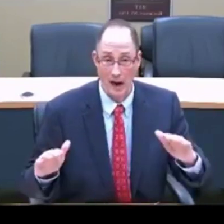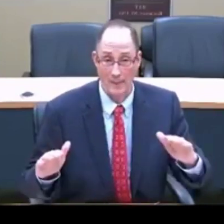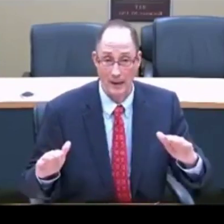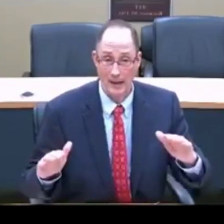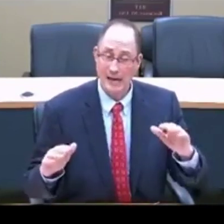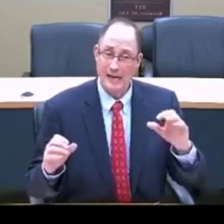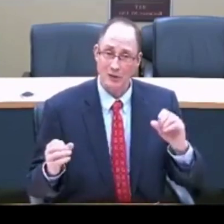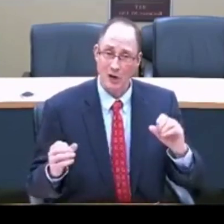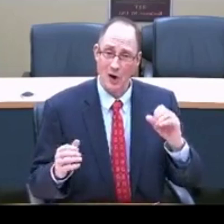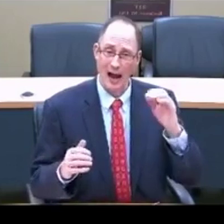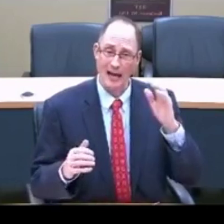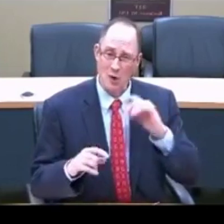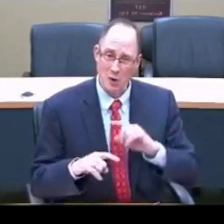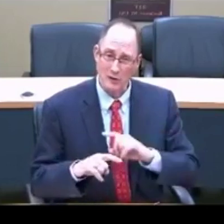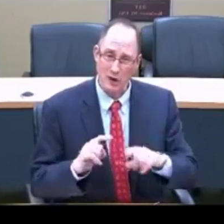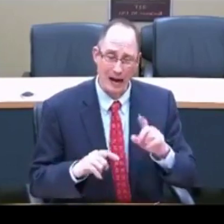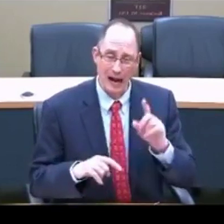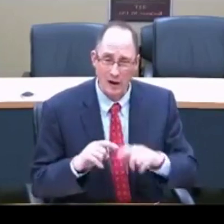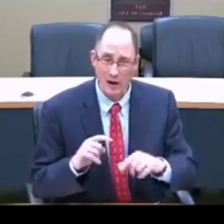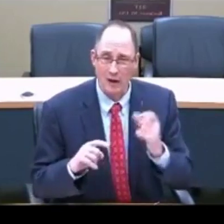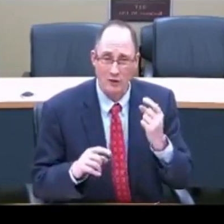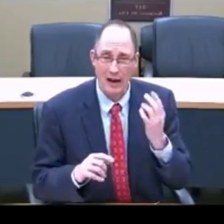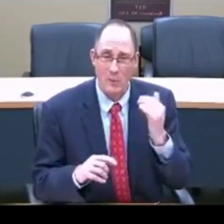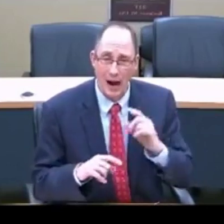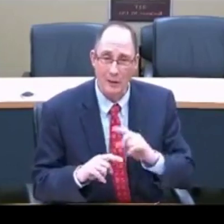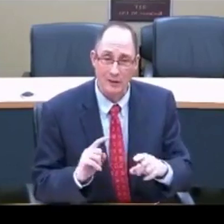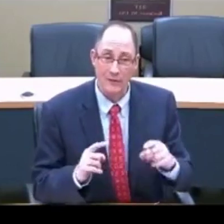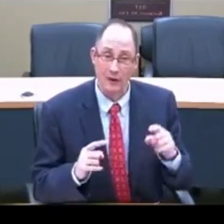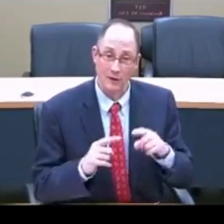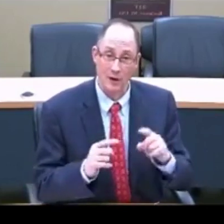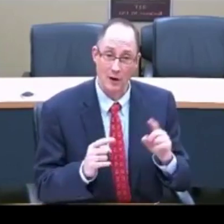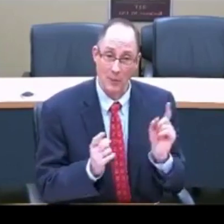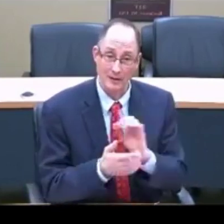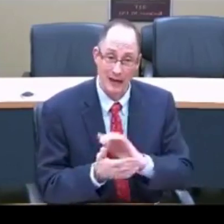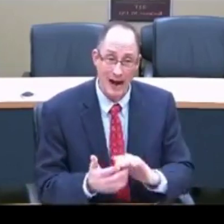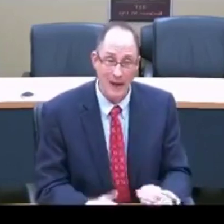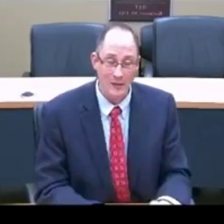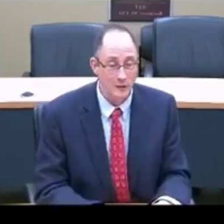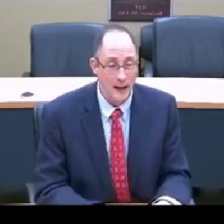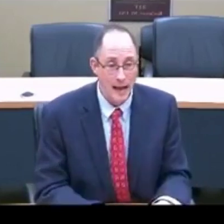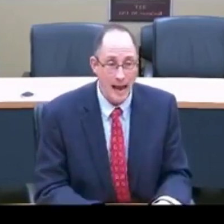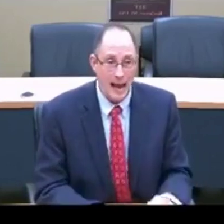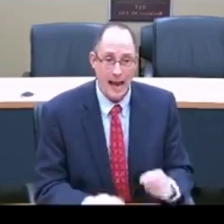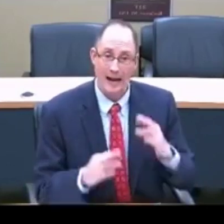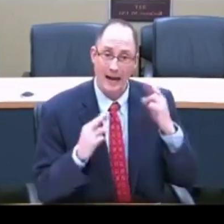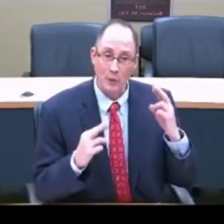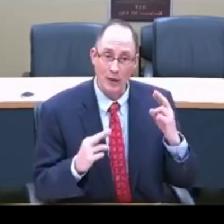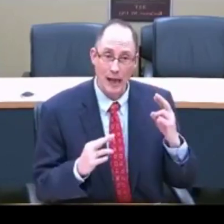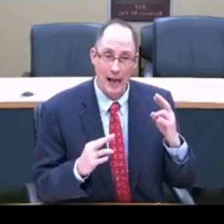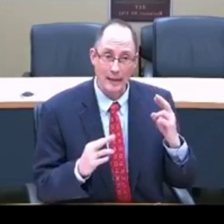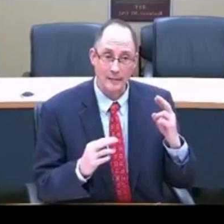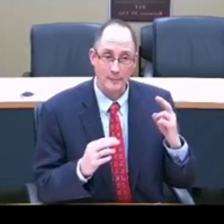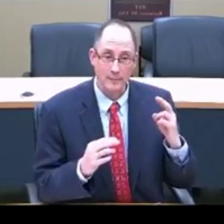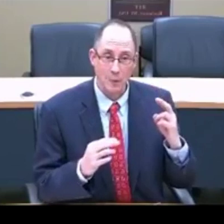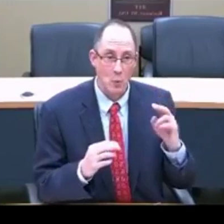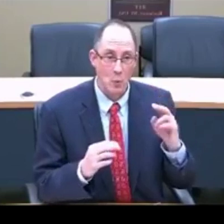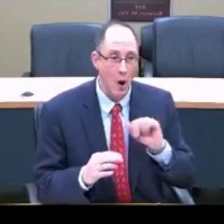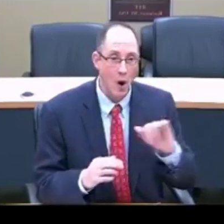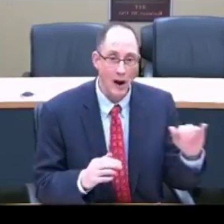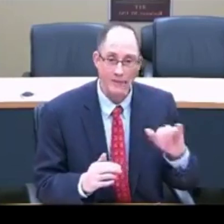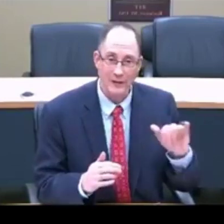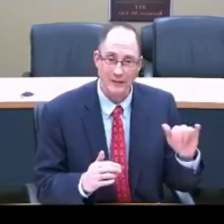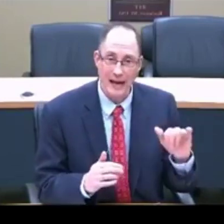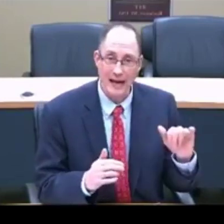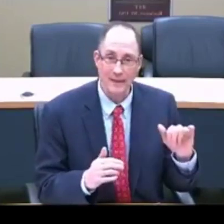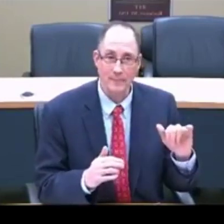up. So I knew it was different, I couldn't understand why it was different until I went to college. And I realized we all